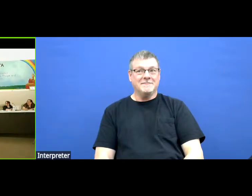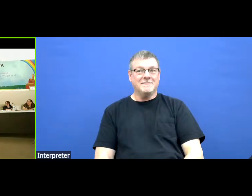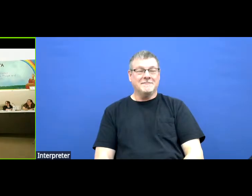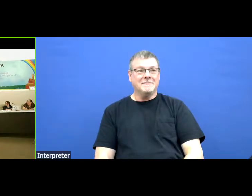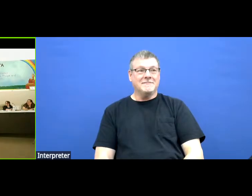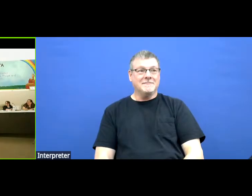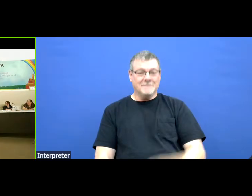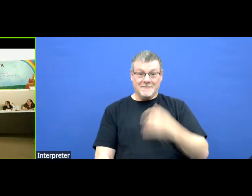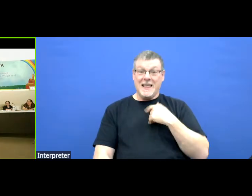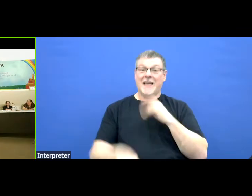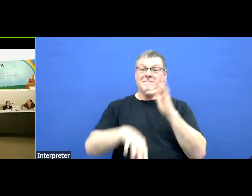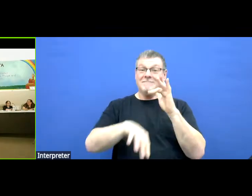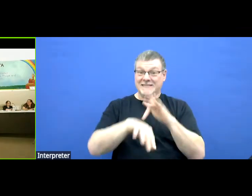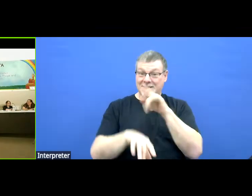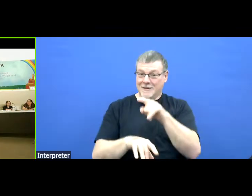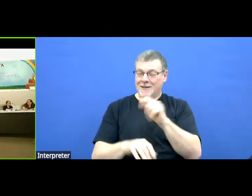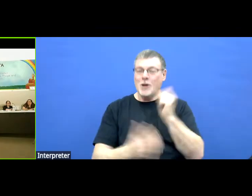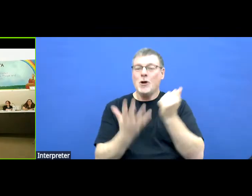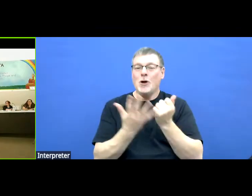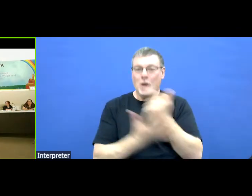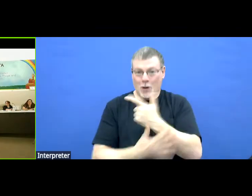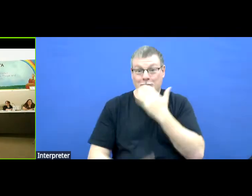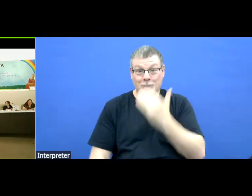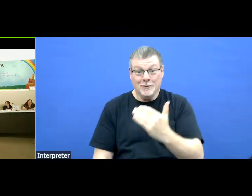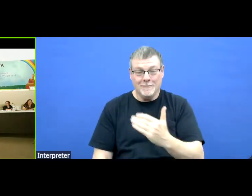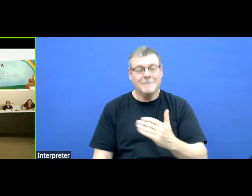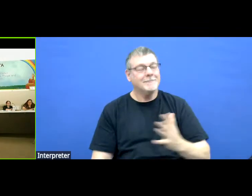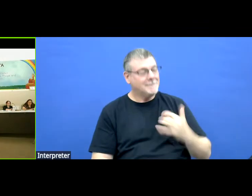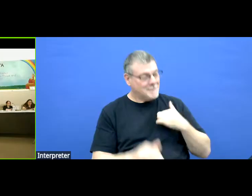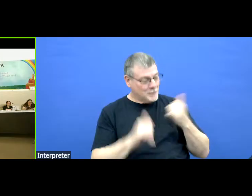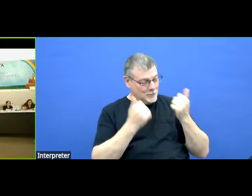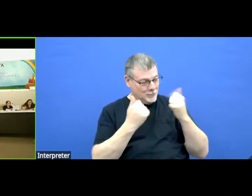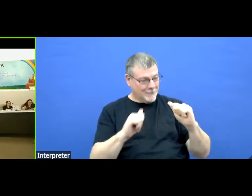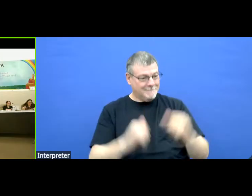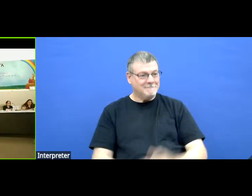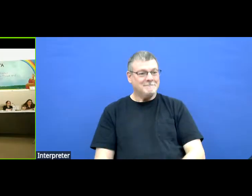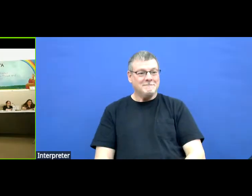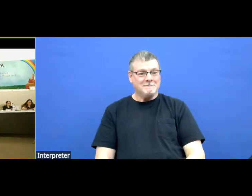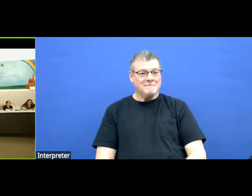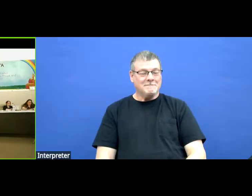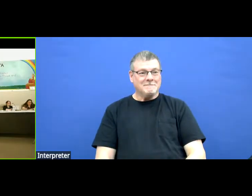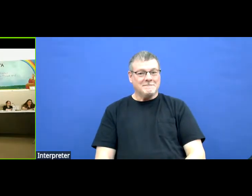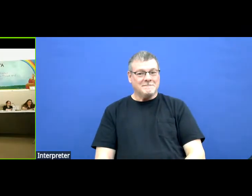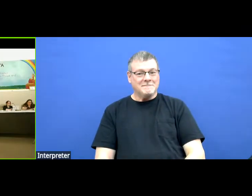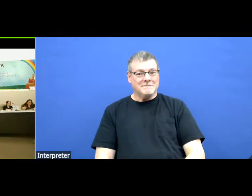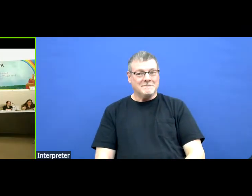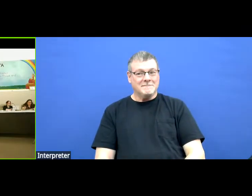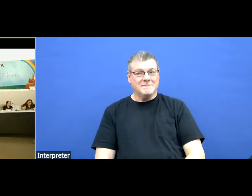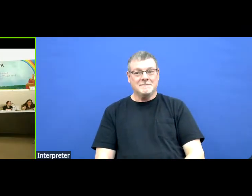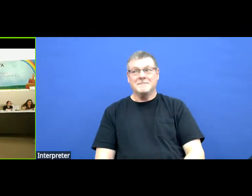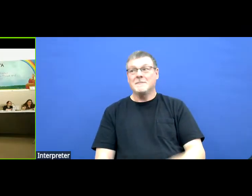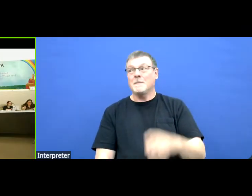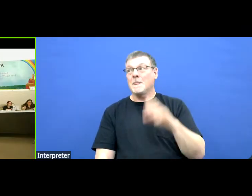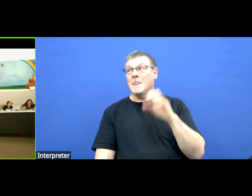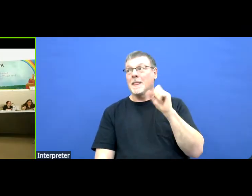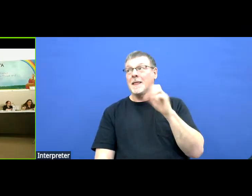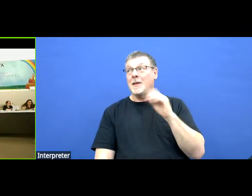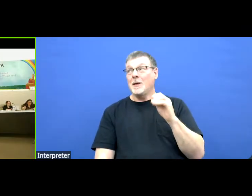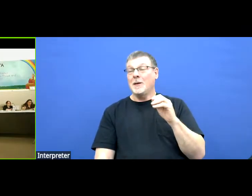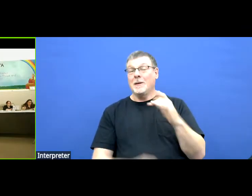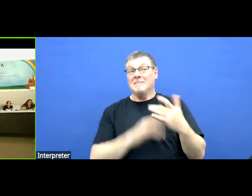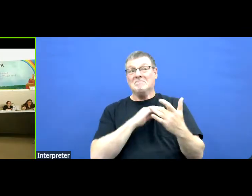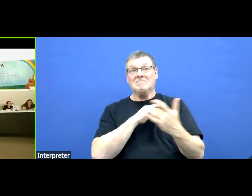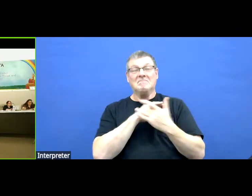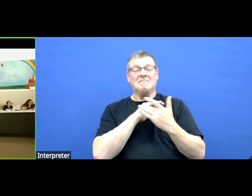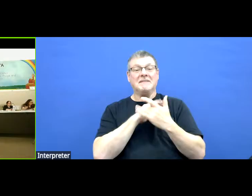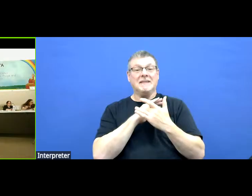I've been there a few times. They're all good. Yeah, we try. All right. So I mean, technically this